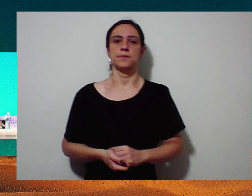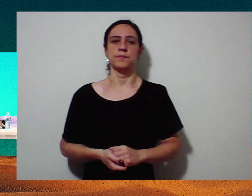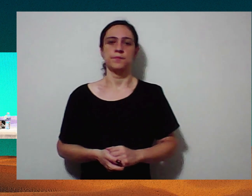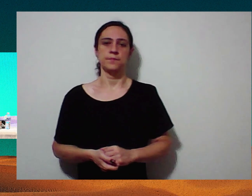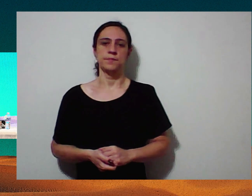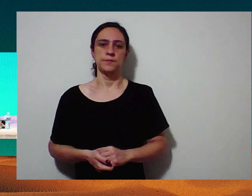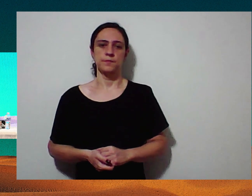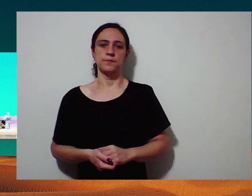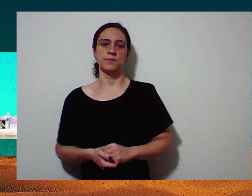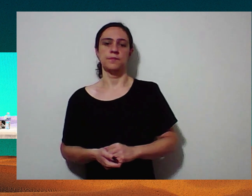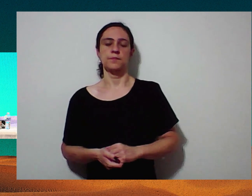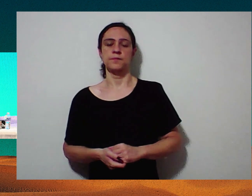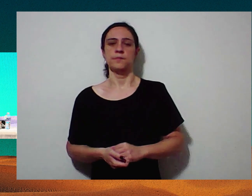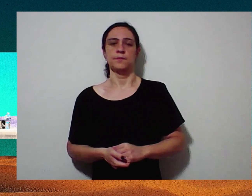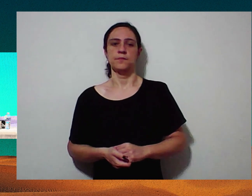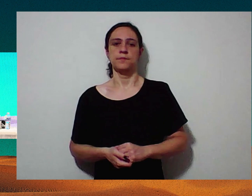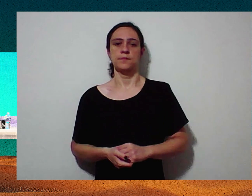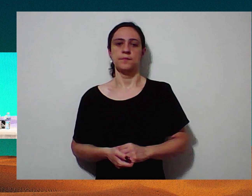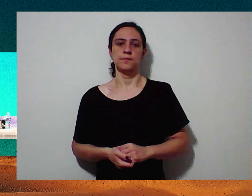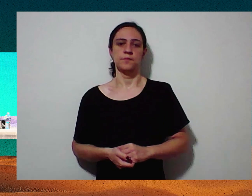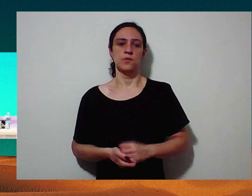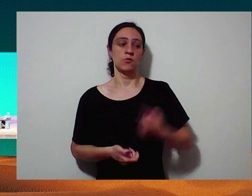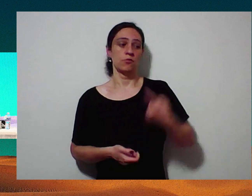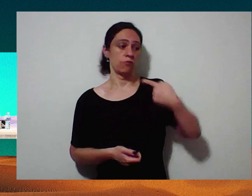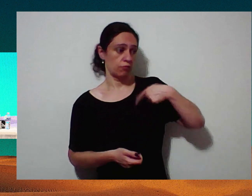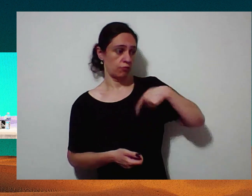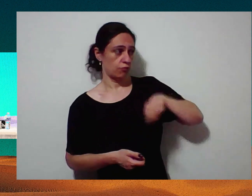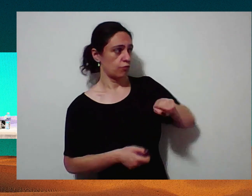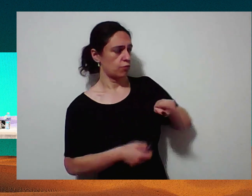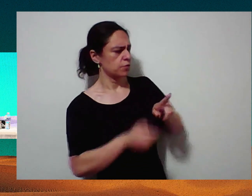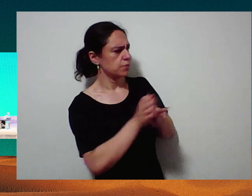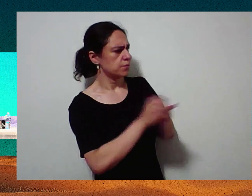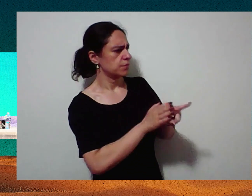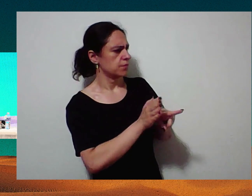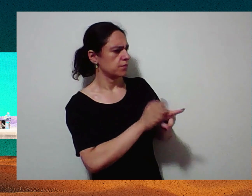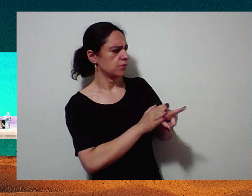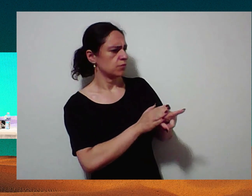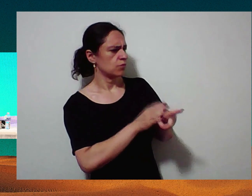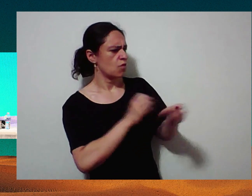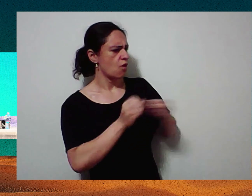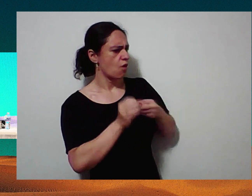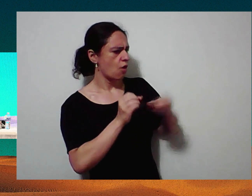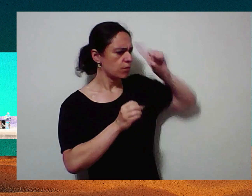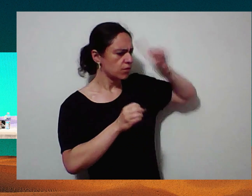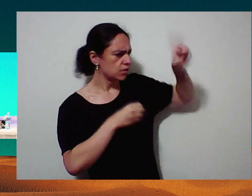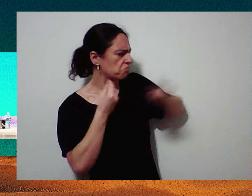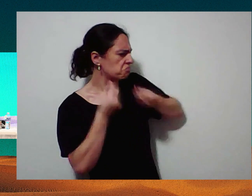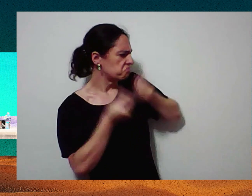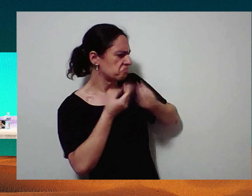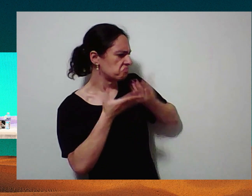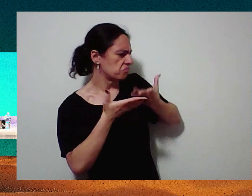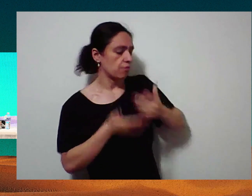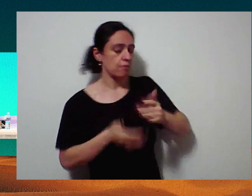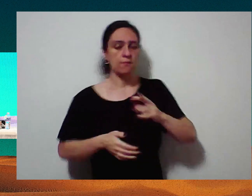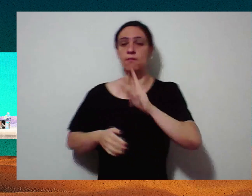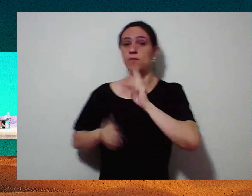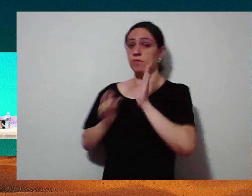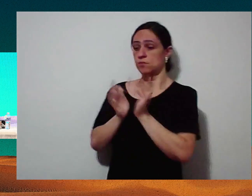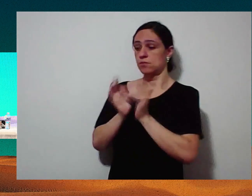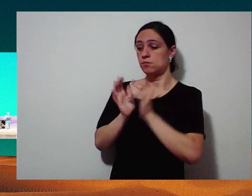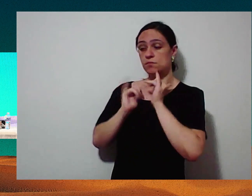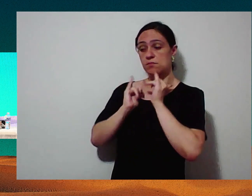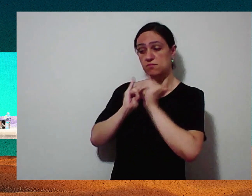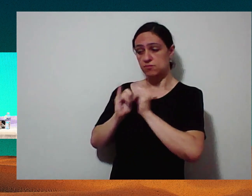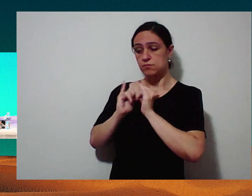Dirigiram-se, pois, a ele perguntando: que faremos para realizar a obra de Deus? Respondeu-lhe Jesus: